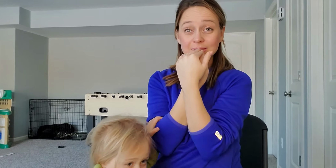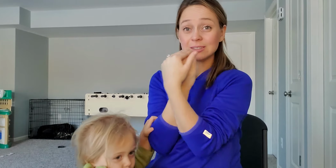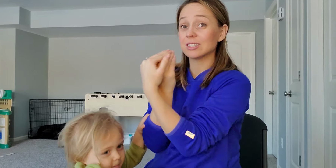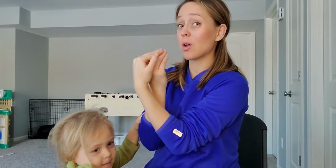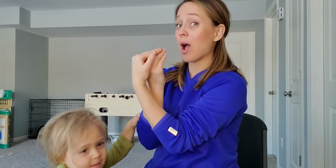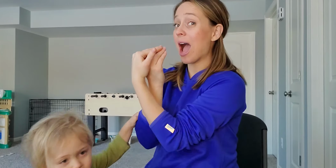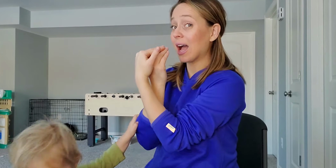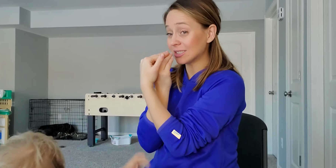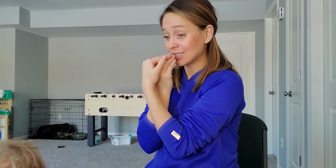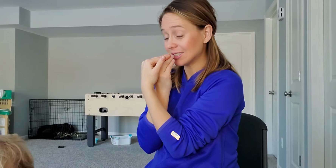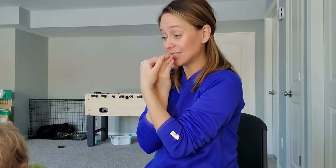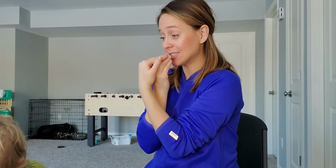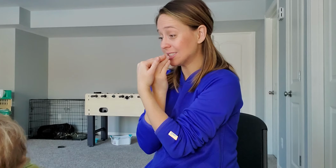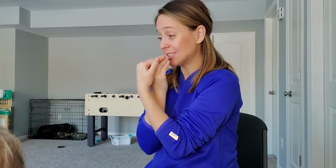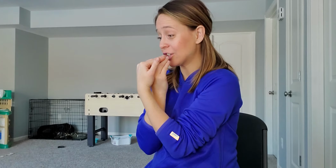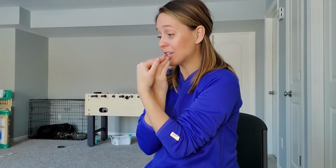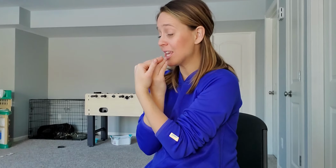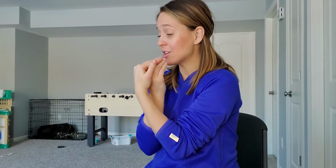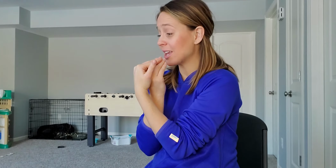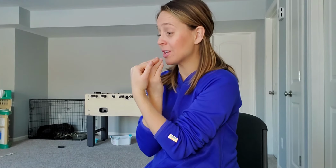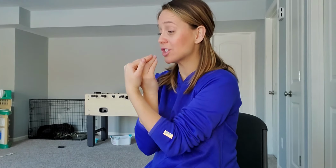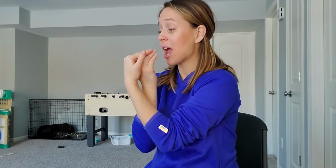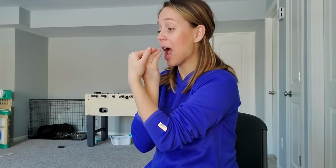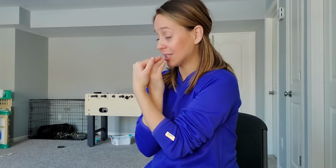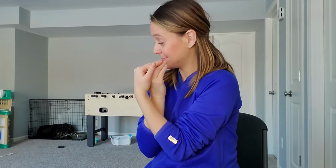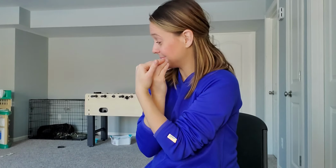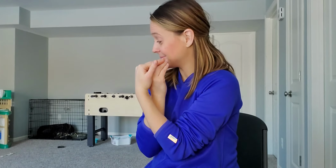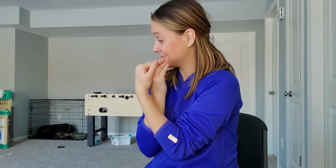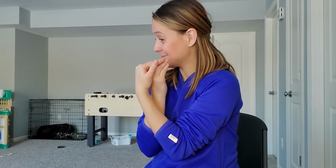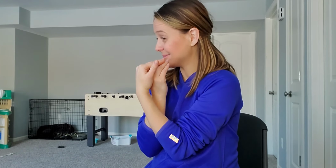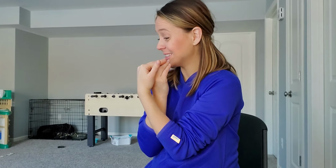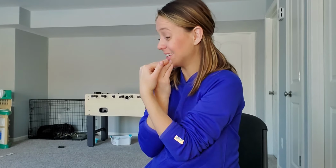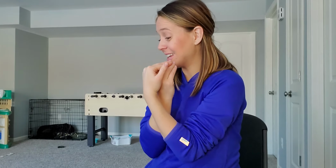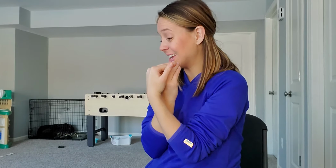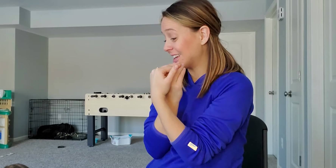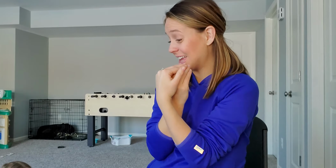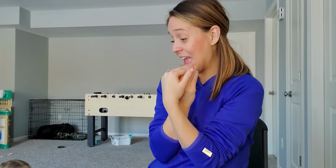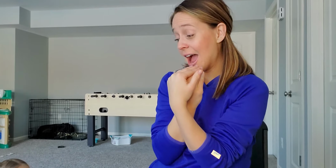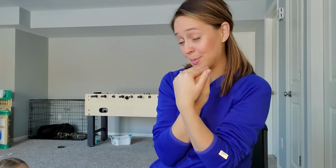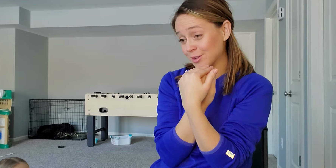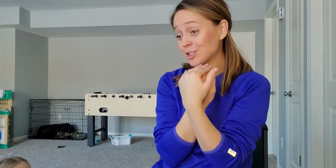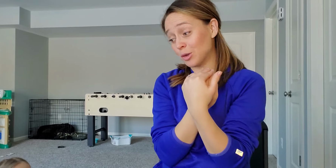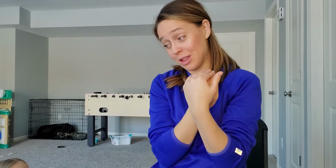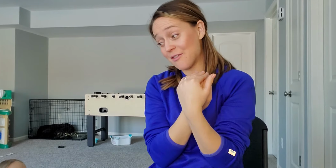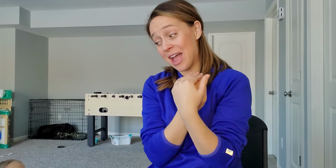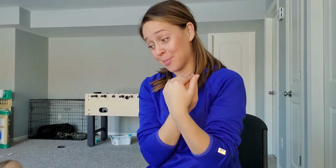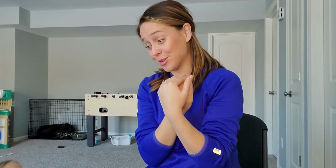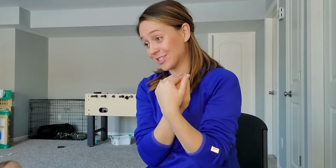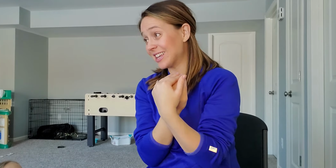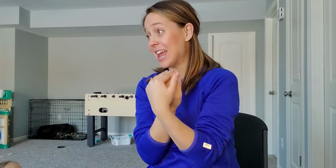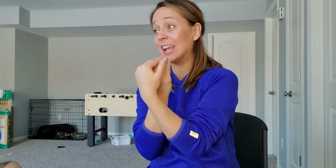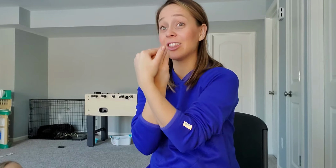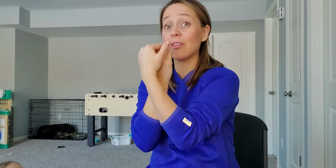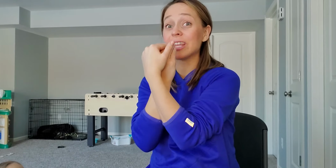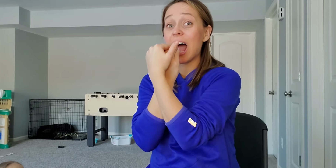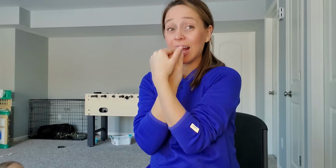So, look, you're going to eat your sandwich. No, apples. Apples. You love apples. And Aiden loves